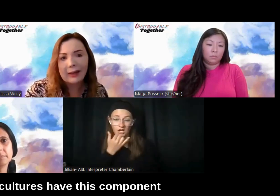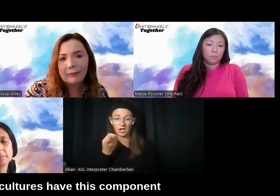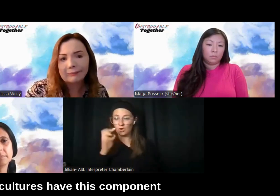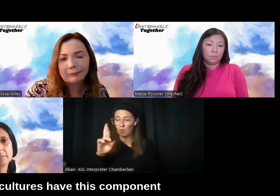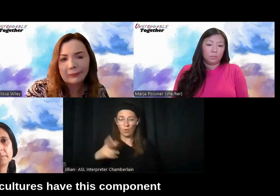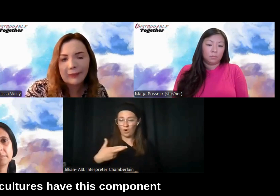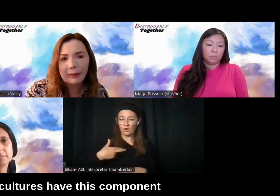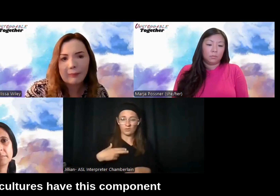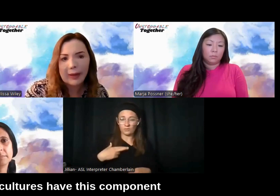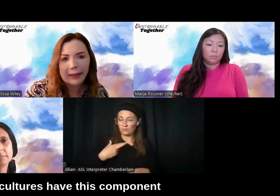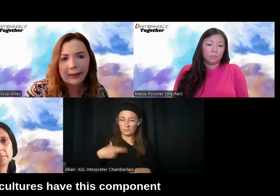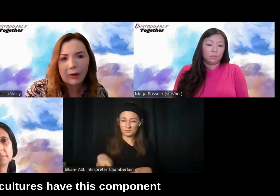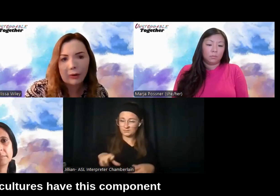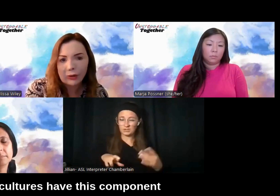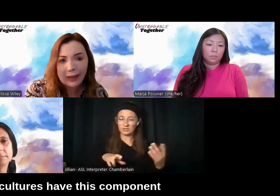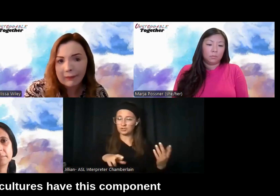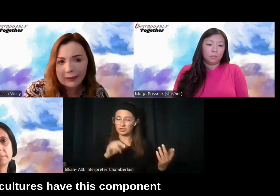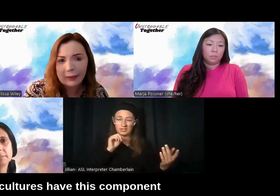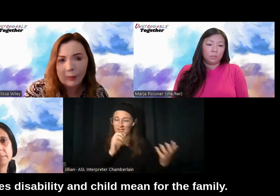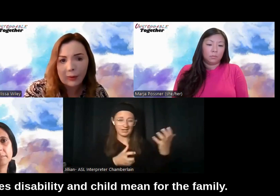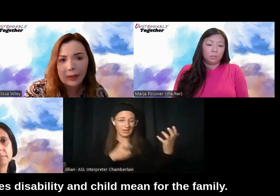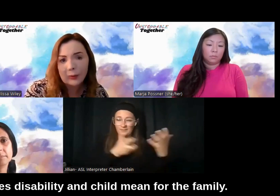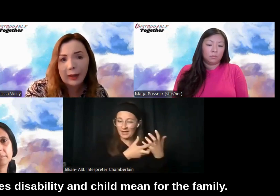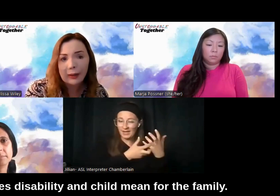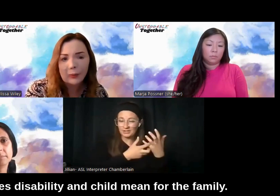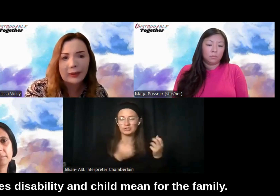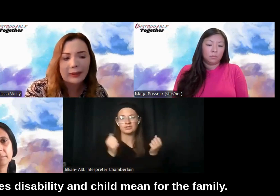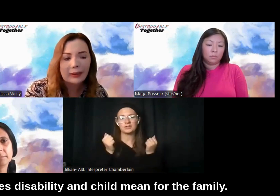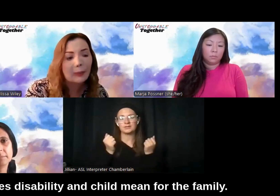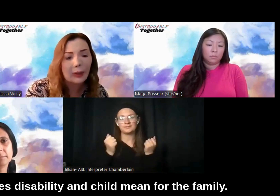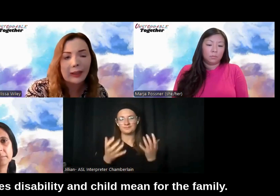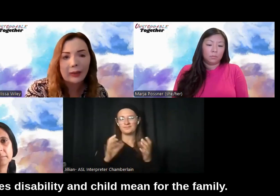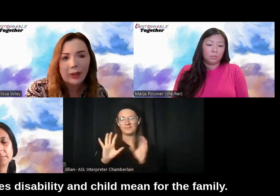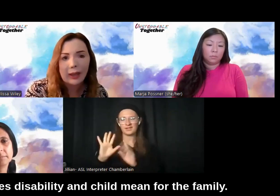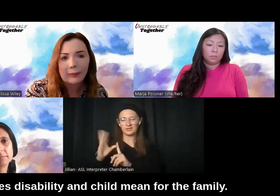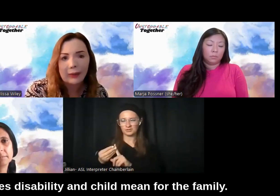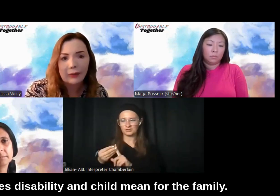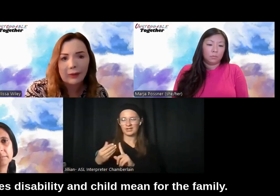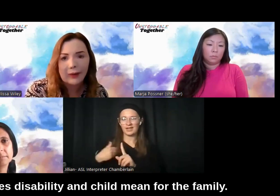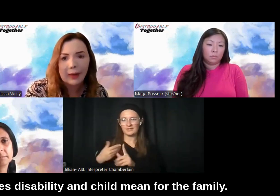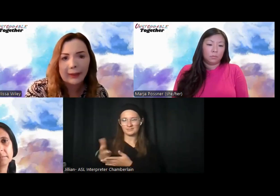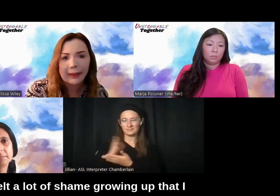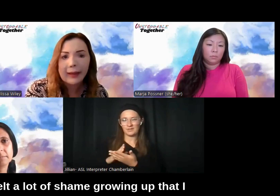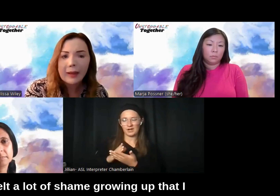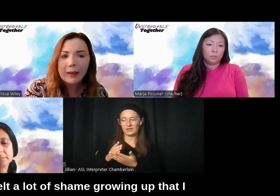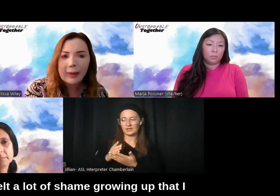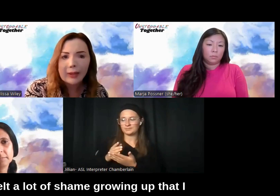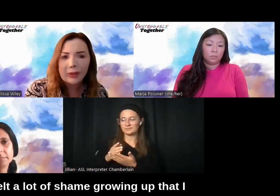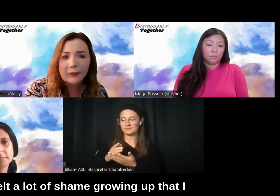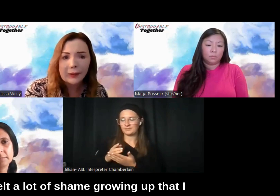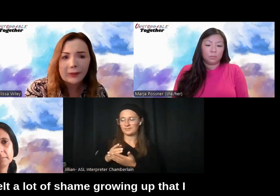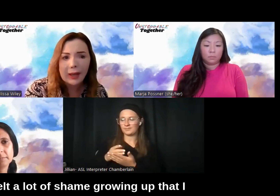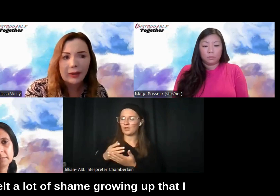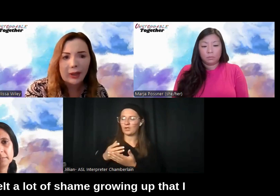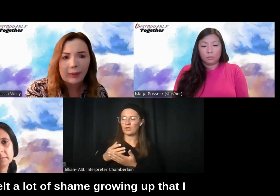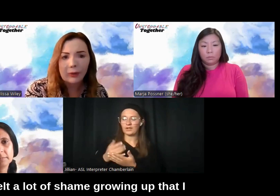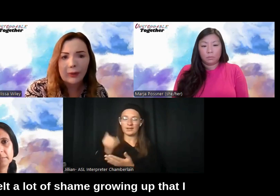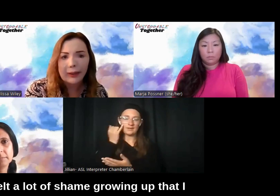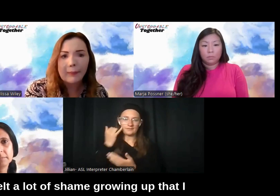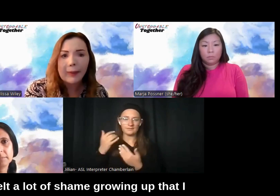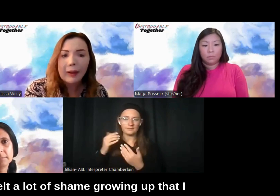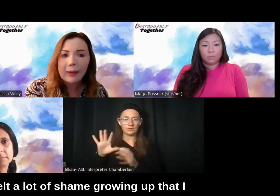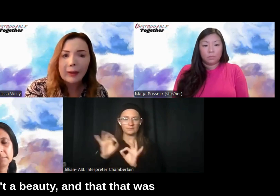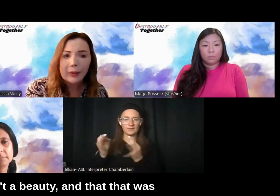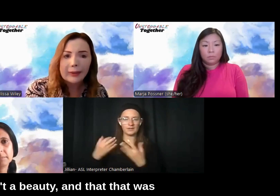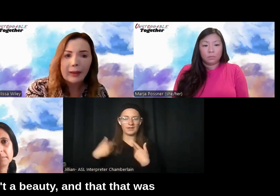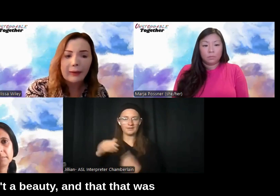and many cultures have this component as well. What does disability in a child mean for the family? But I just felt a lot of shame growing